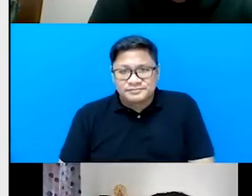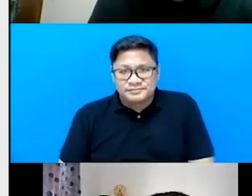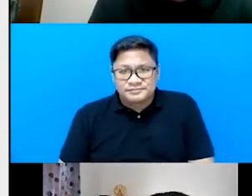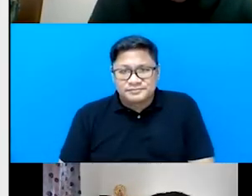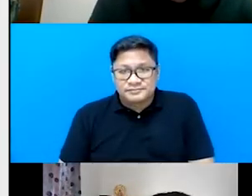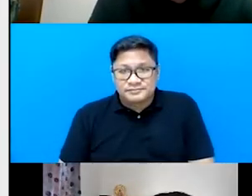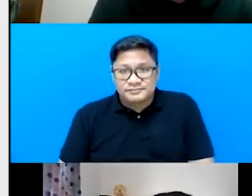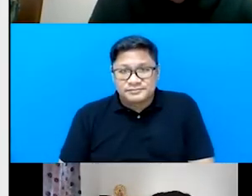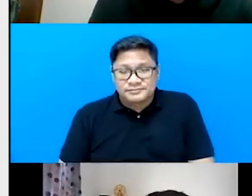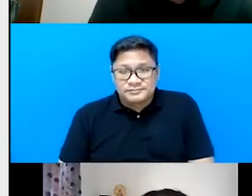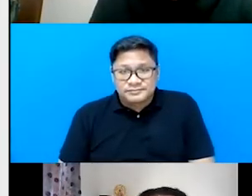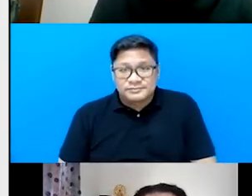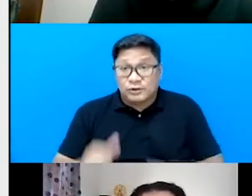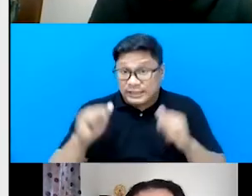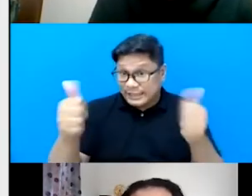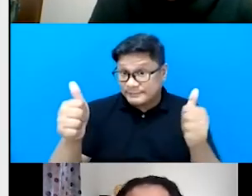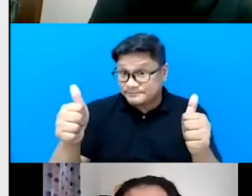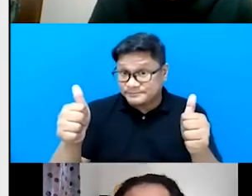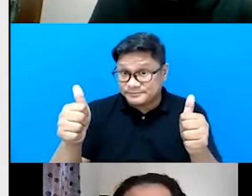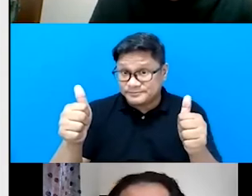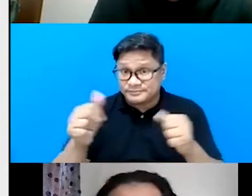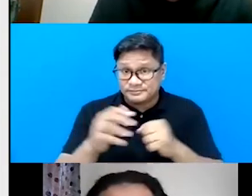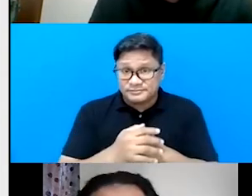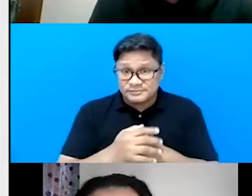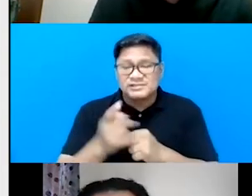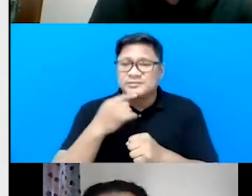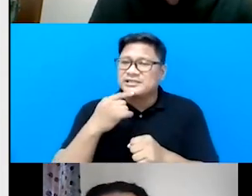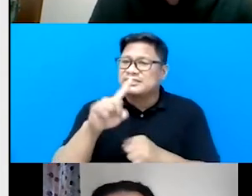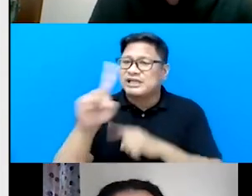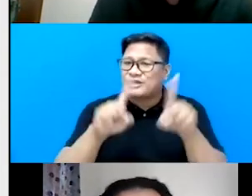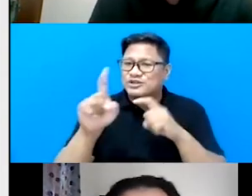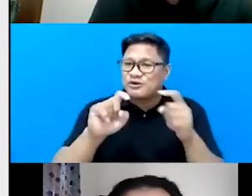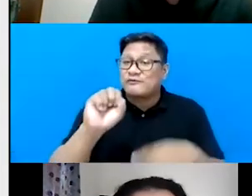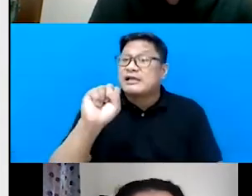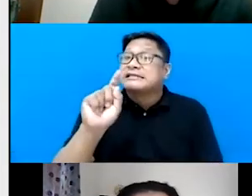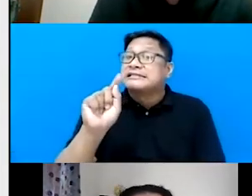Okay, sir. Okay. It's just a question of style.